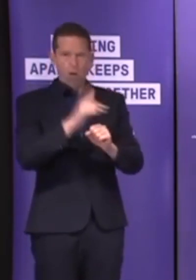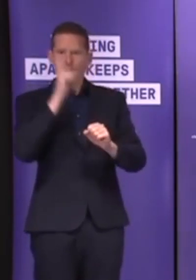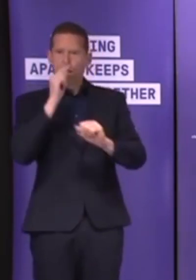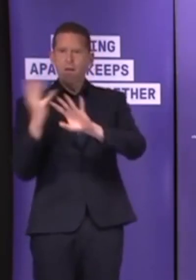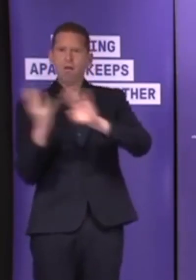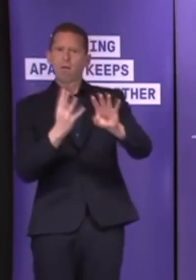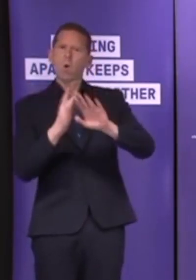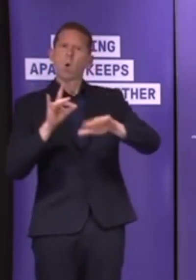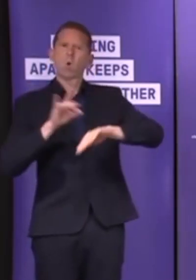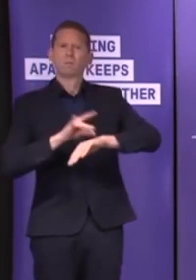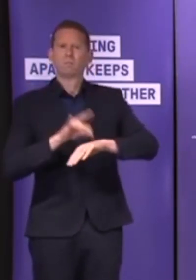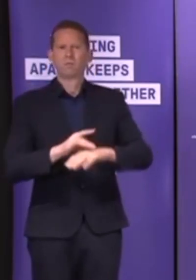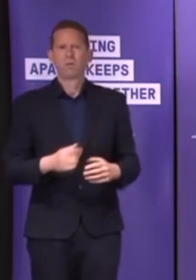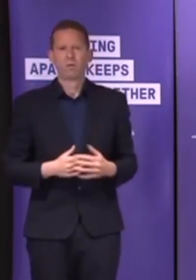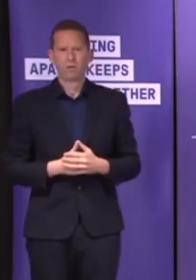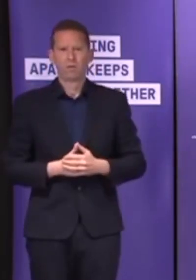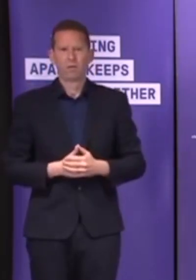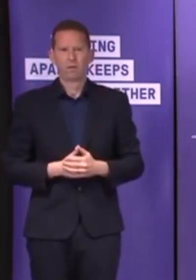I would respectfully...